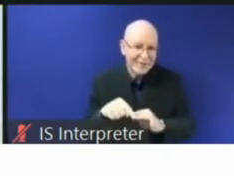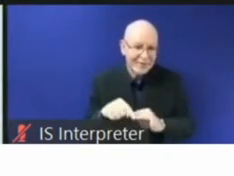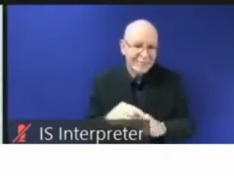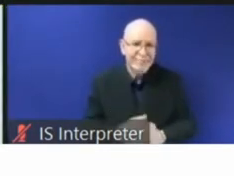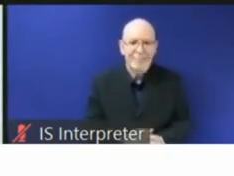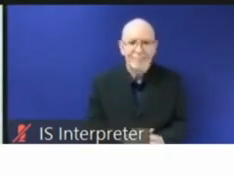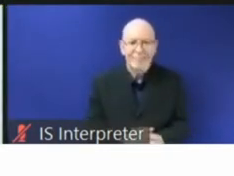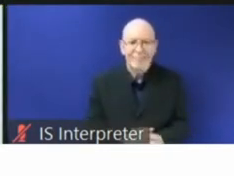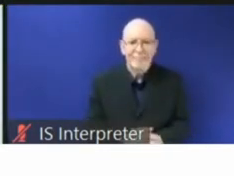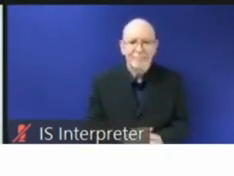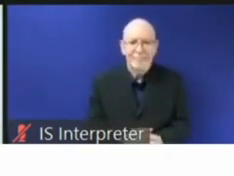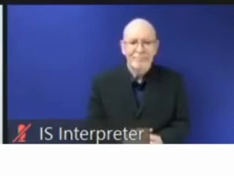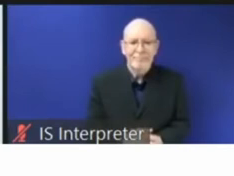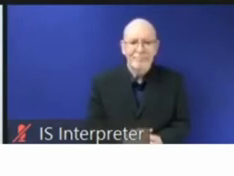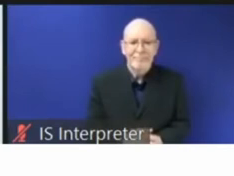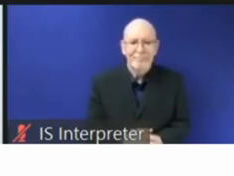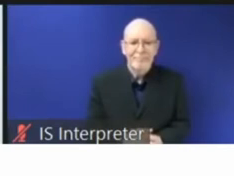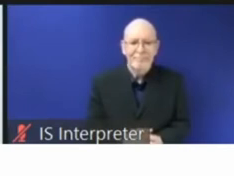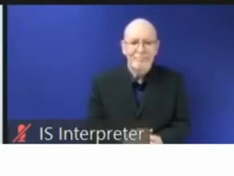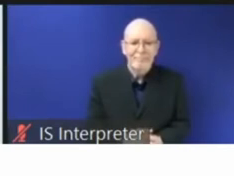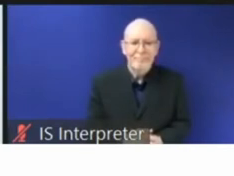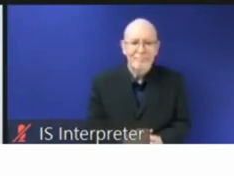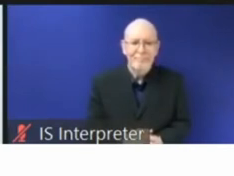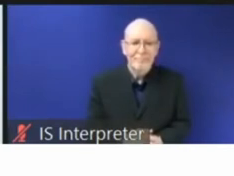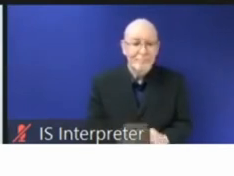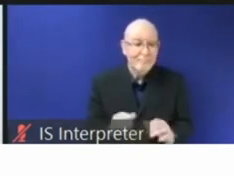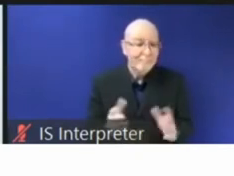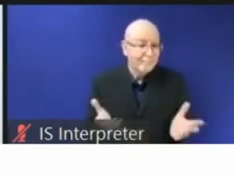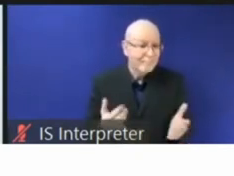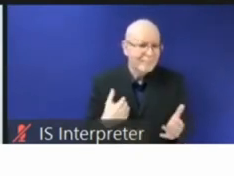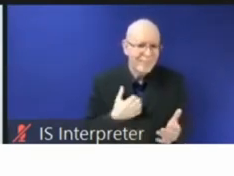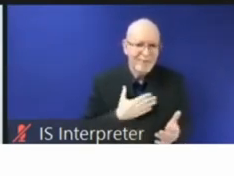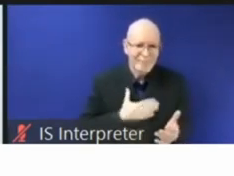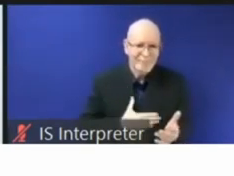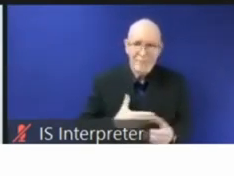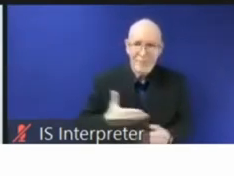Thank you very much, Mr. Ernest. Thank you. Hello and welcome everyone